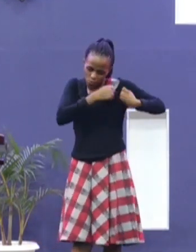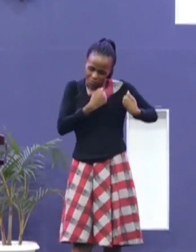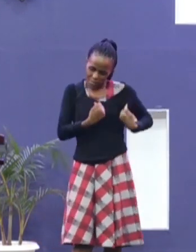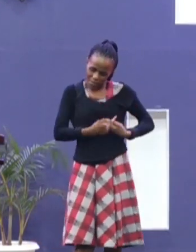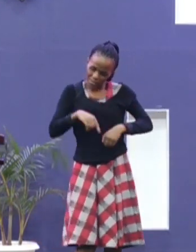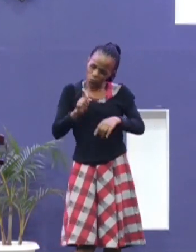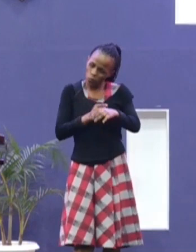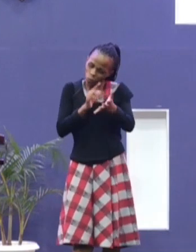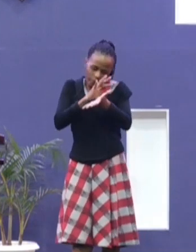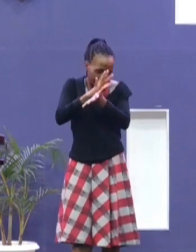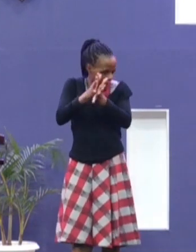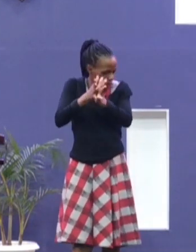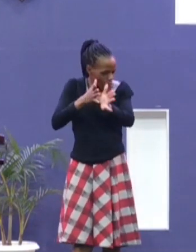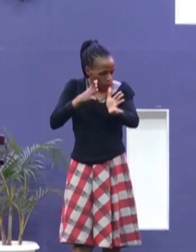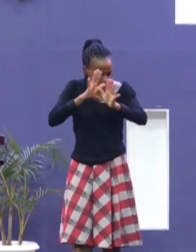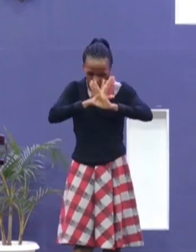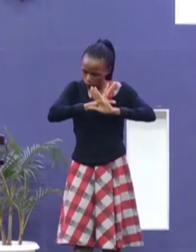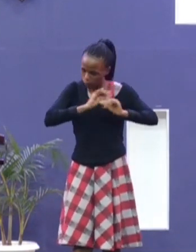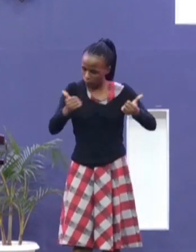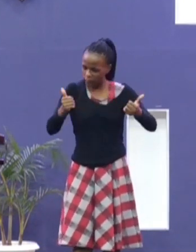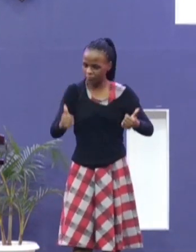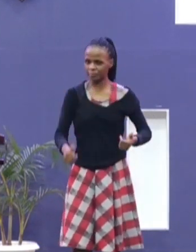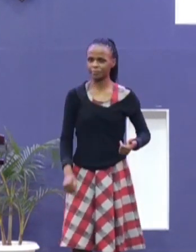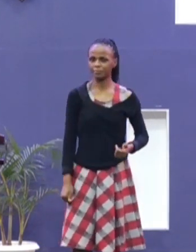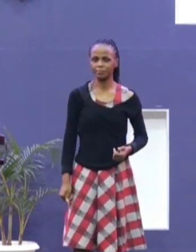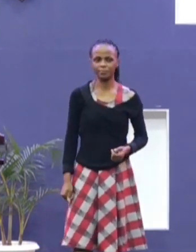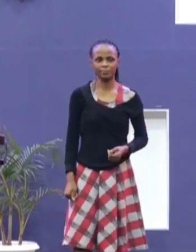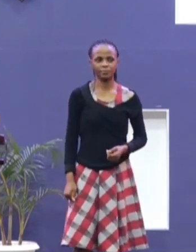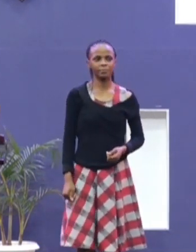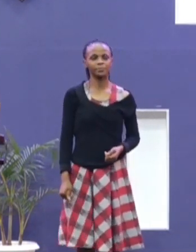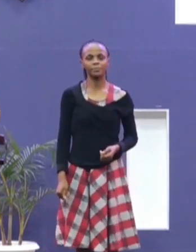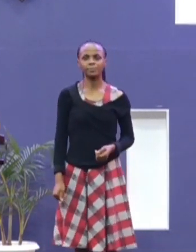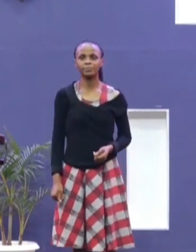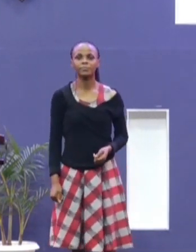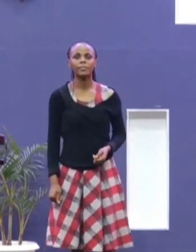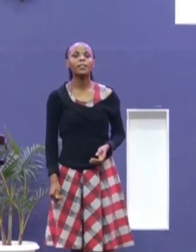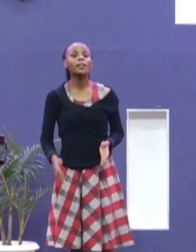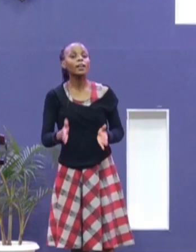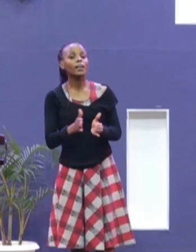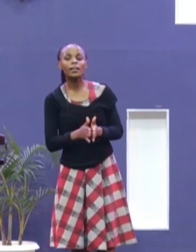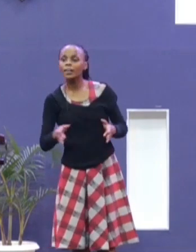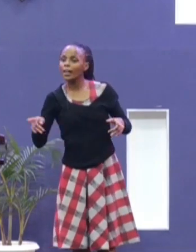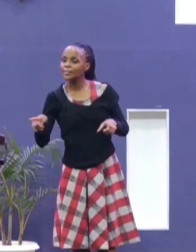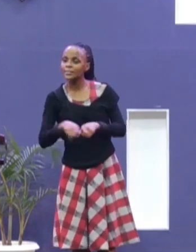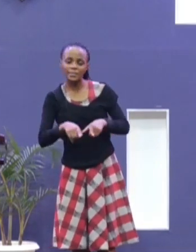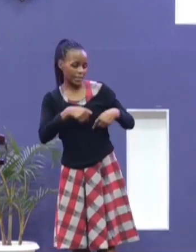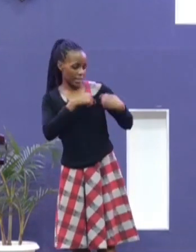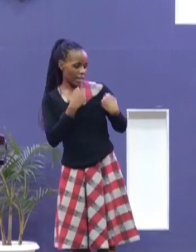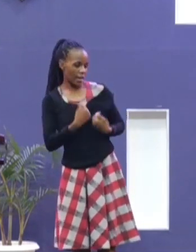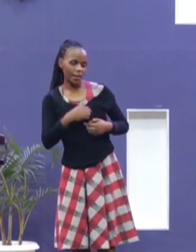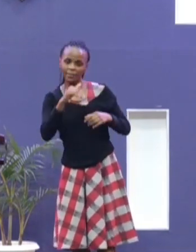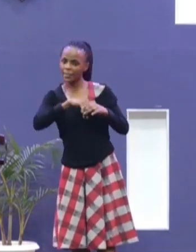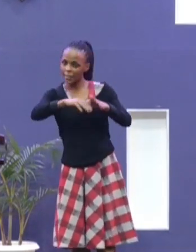clean. Okusanga omutima gw'omuntu nga mulongoofu. And his heart is in order.